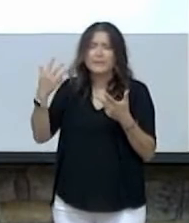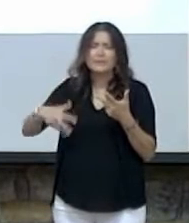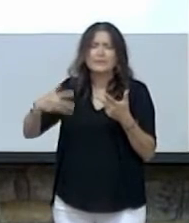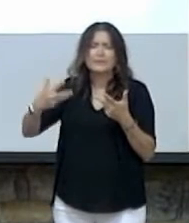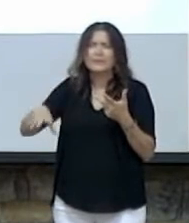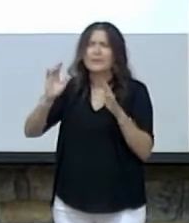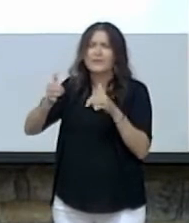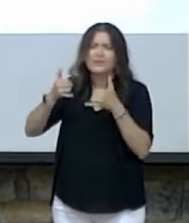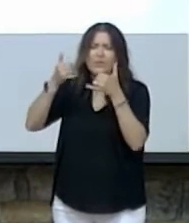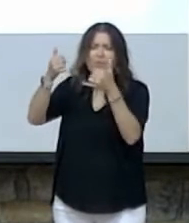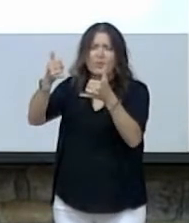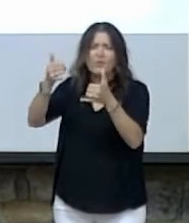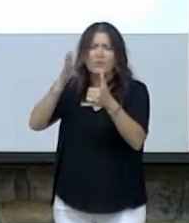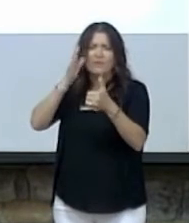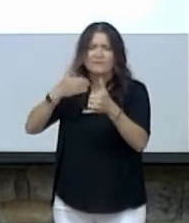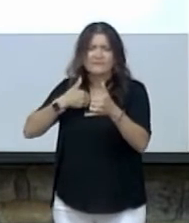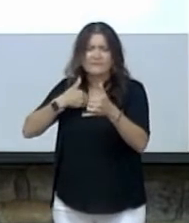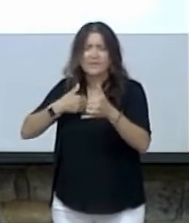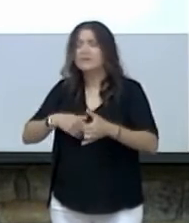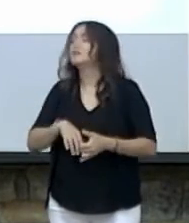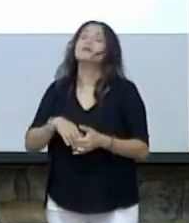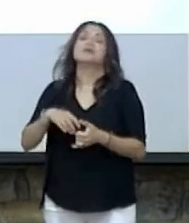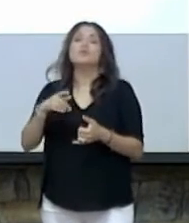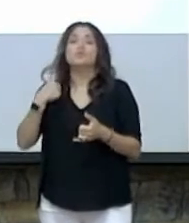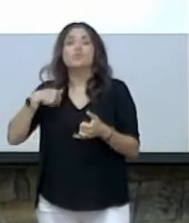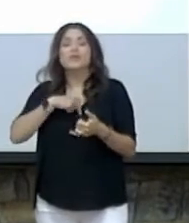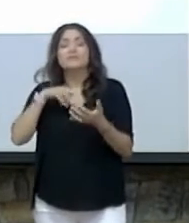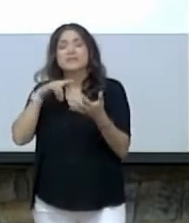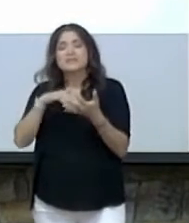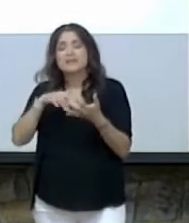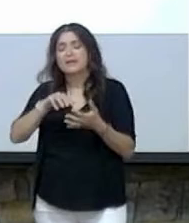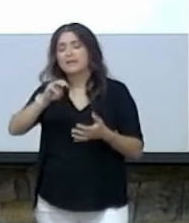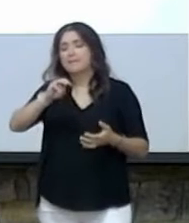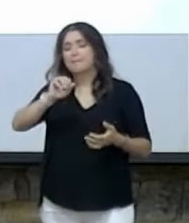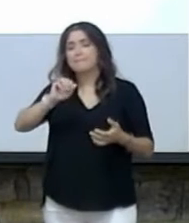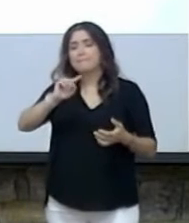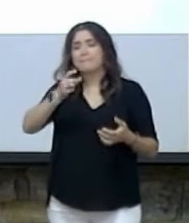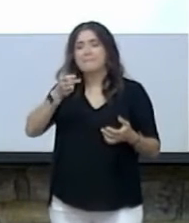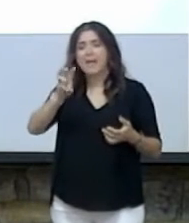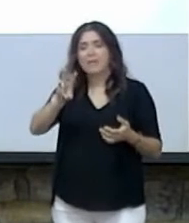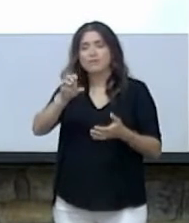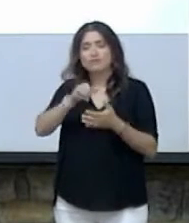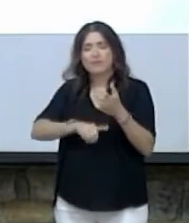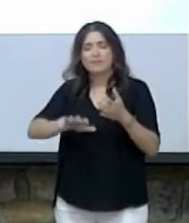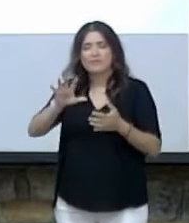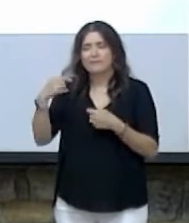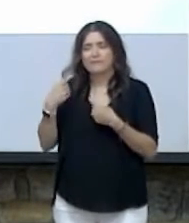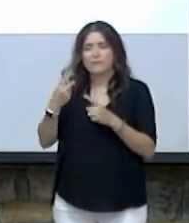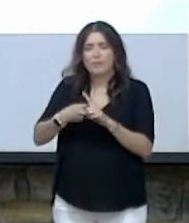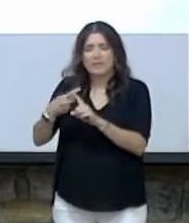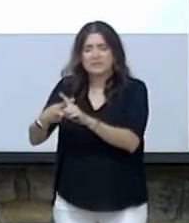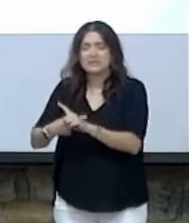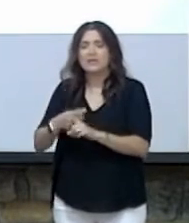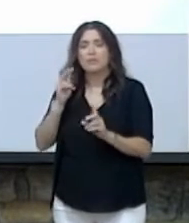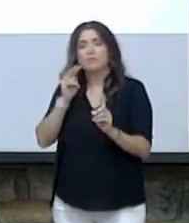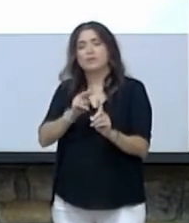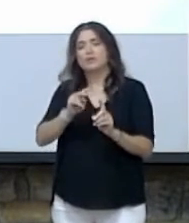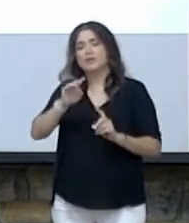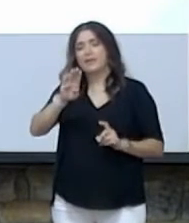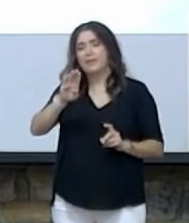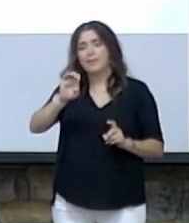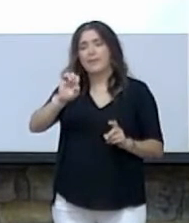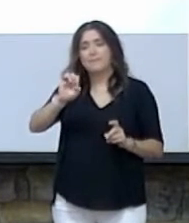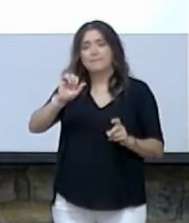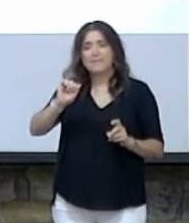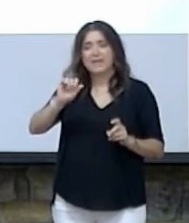rewards that go along with it. We've been studying Matthew chapter 5 over the past couple of months, and we've been looking at the Beatitudes.